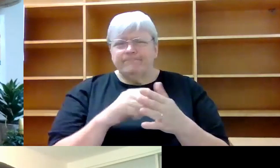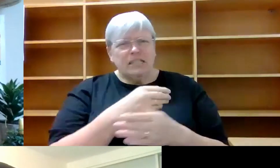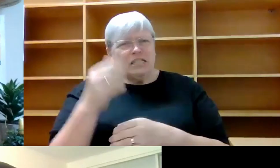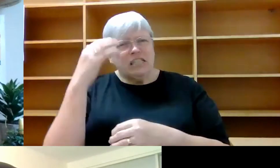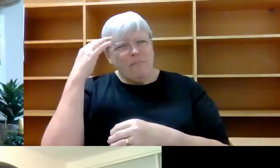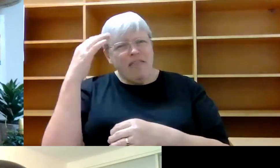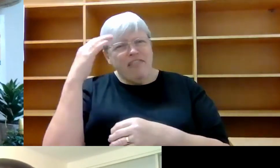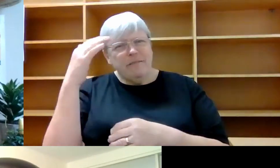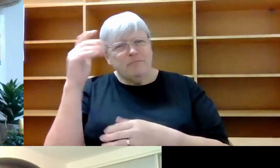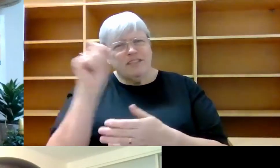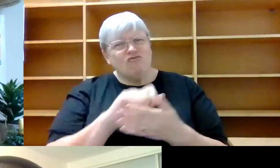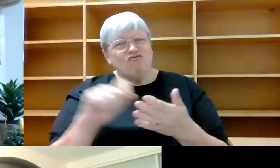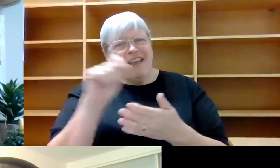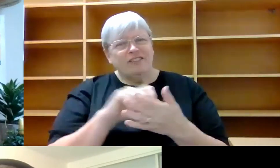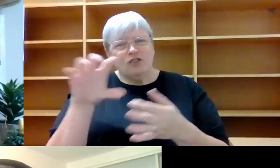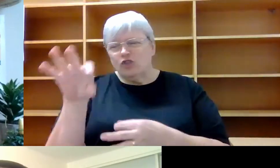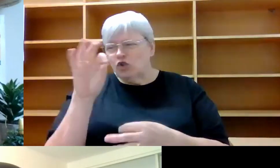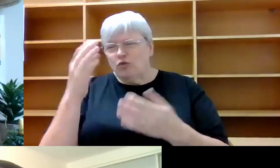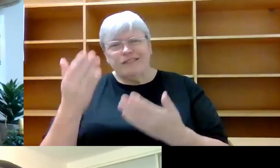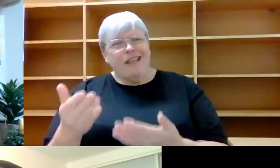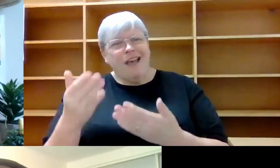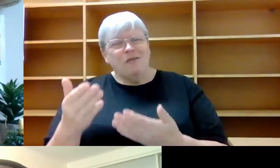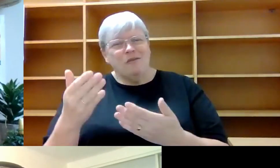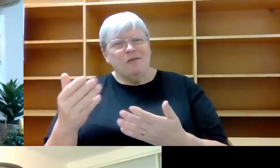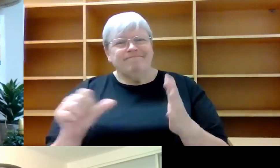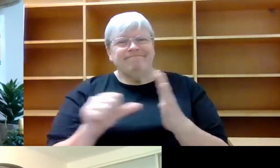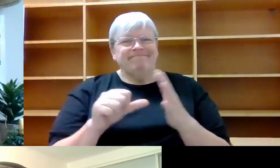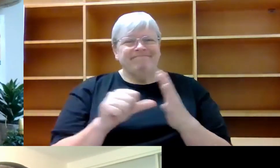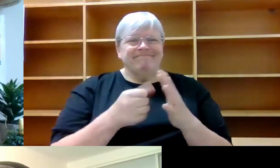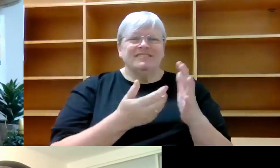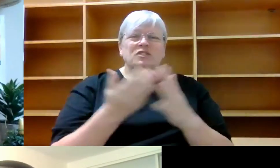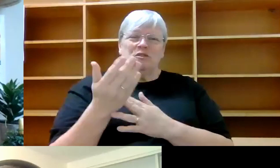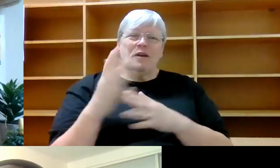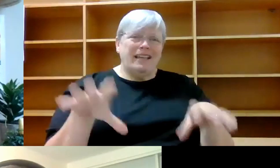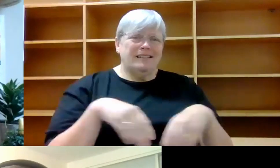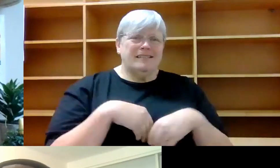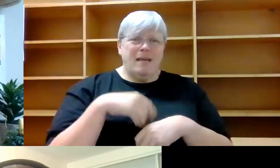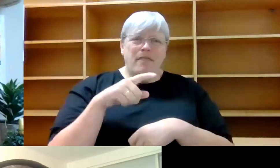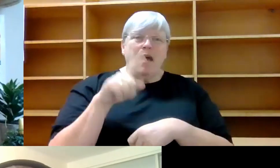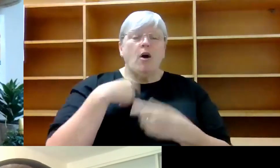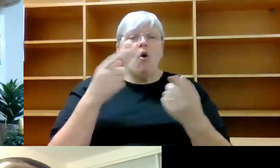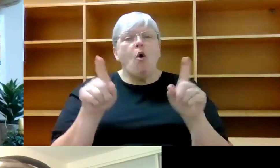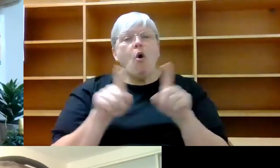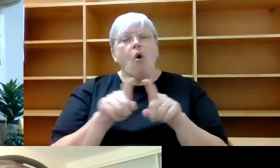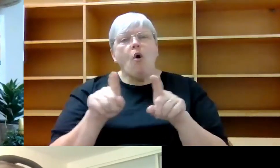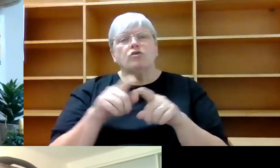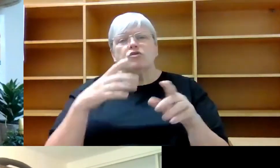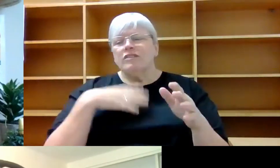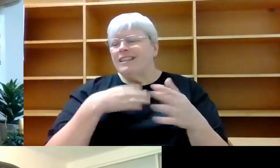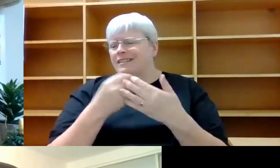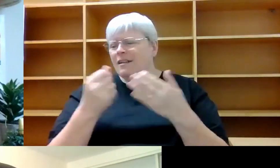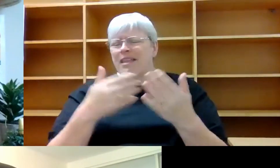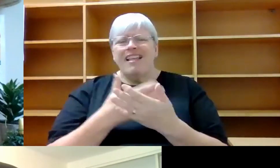these days, it can be quite tough for children to go through, and I accept that. But also, we need some kind of light as